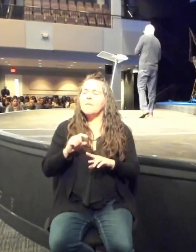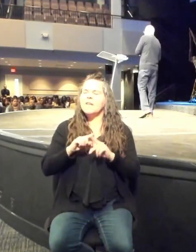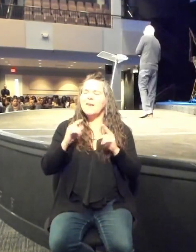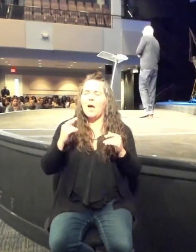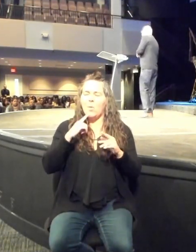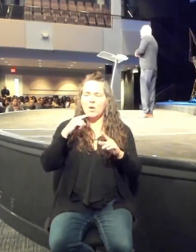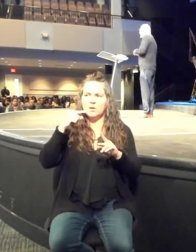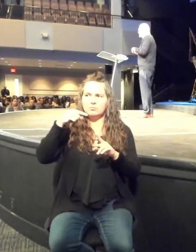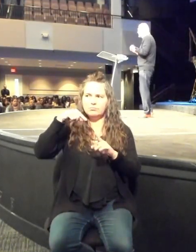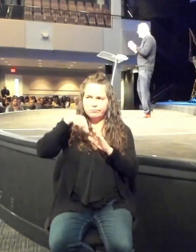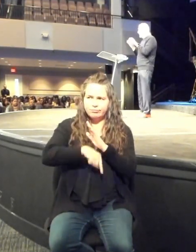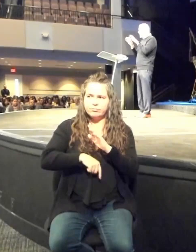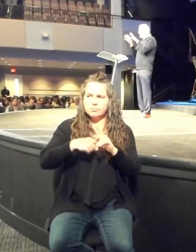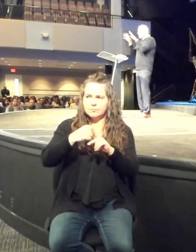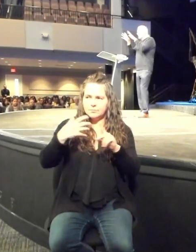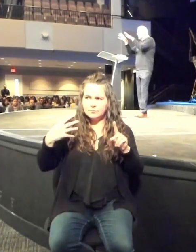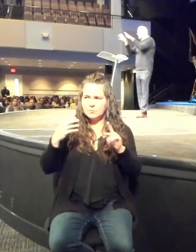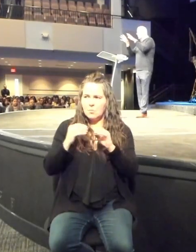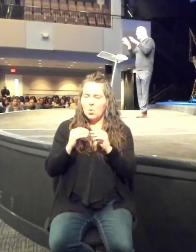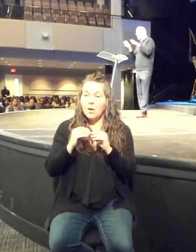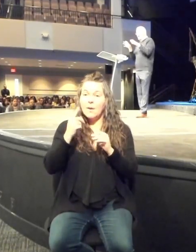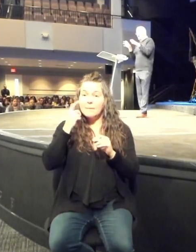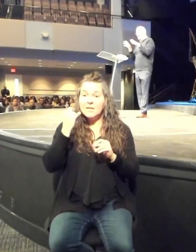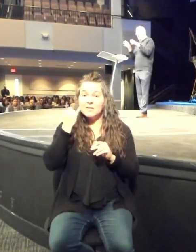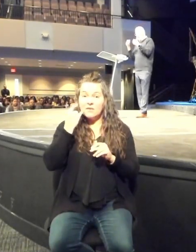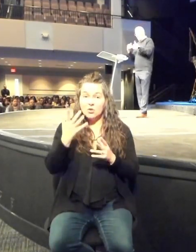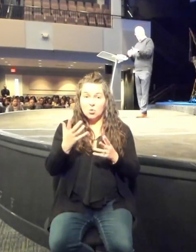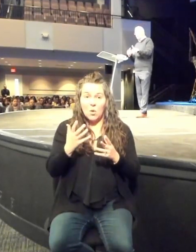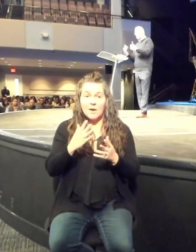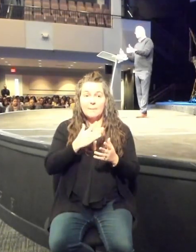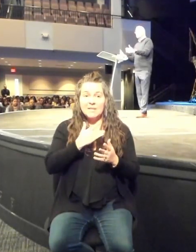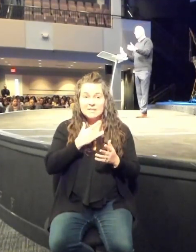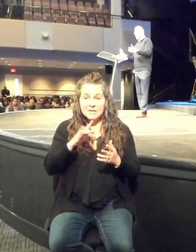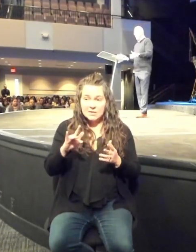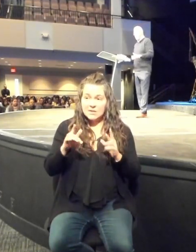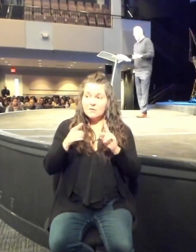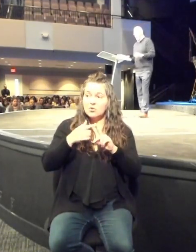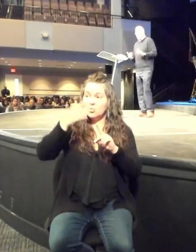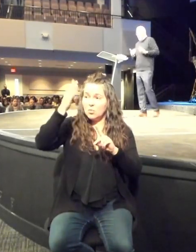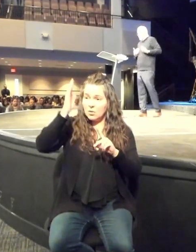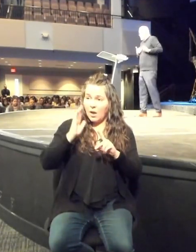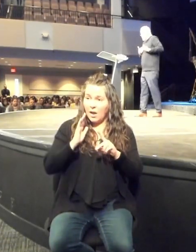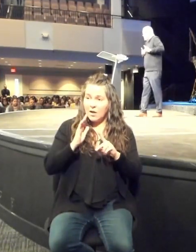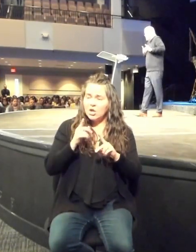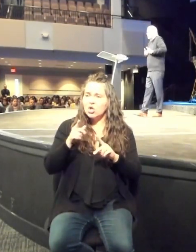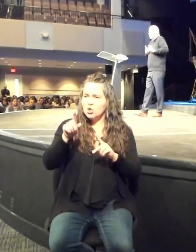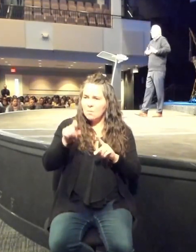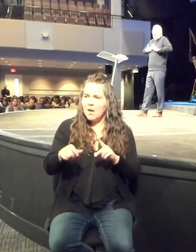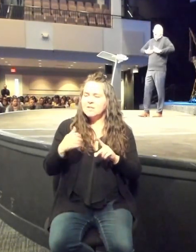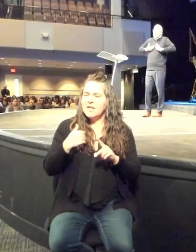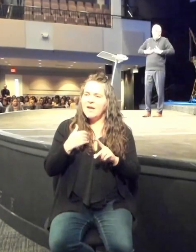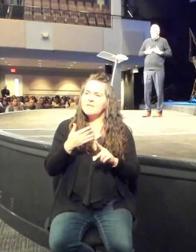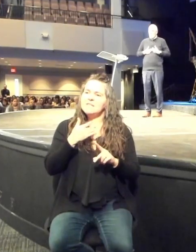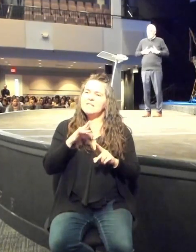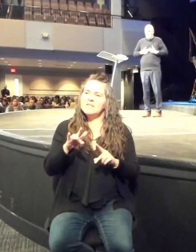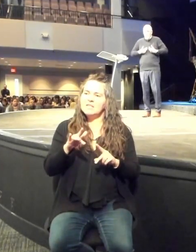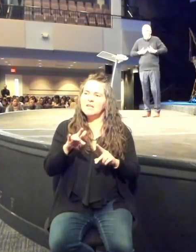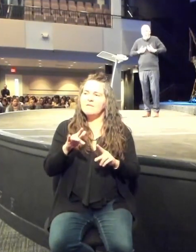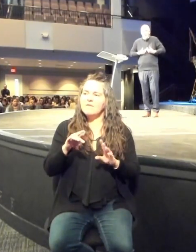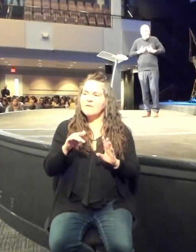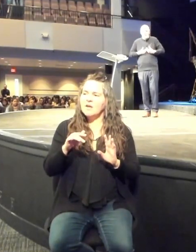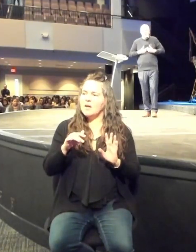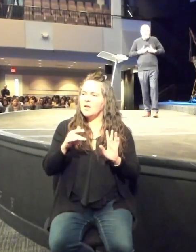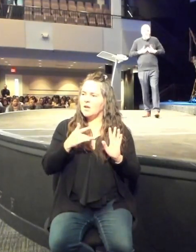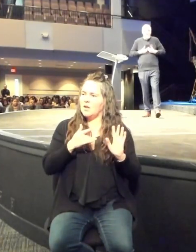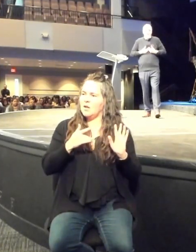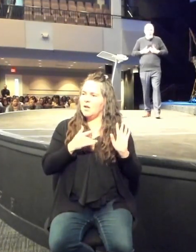more today. Because if you're going to be sensitive to God and properly sensitive to others, you have to have a sensitive conscience. That's a part of